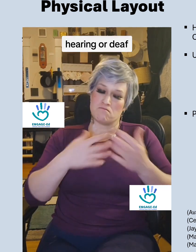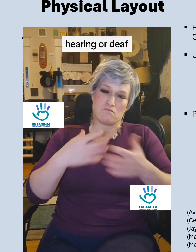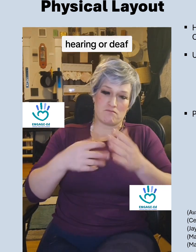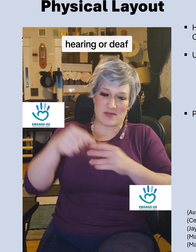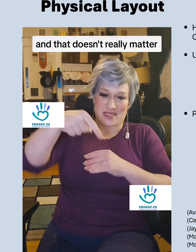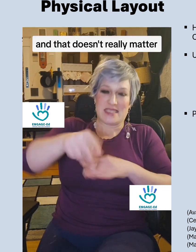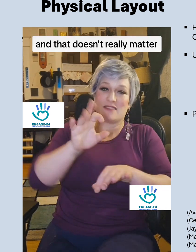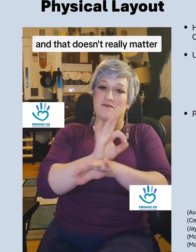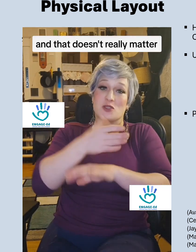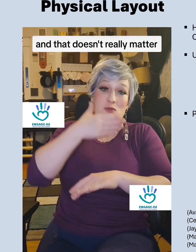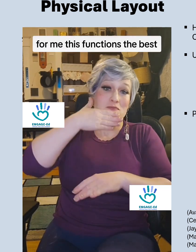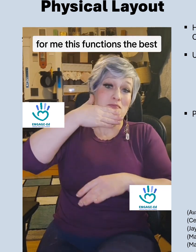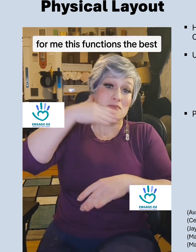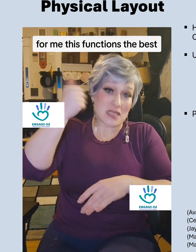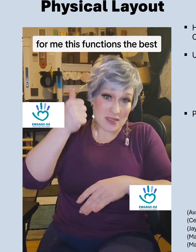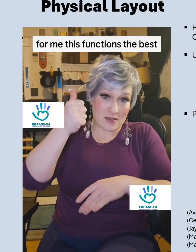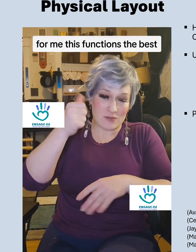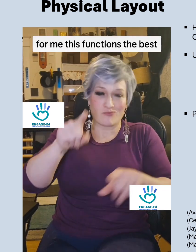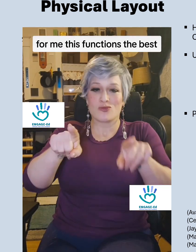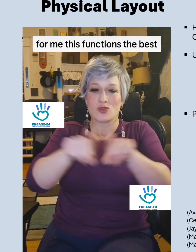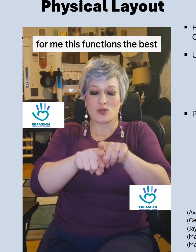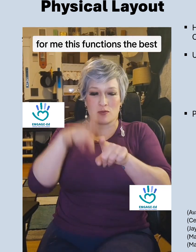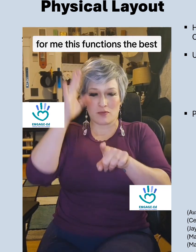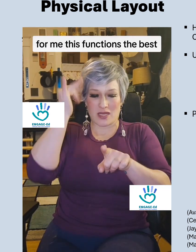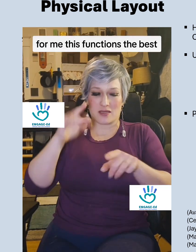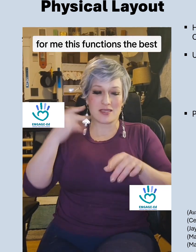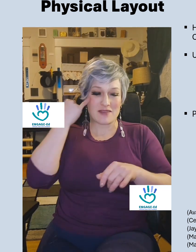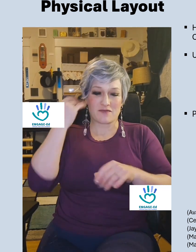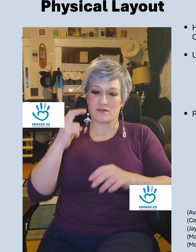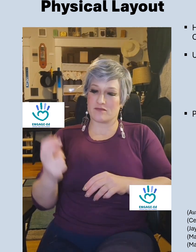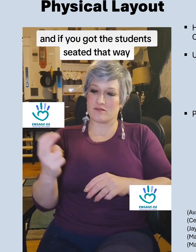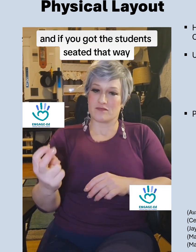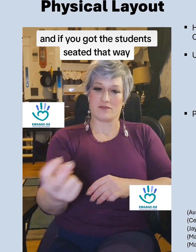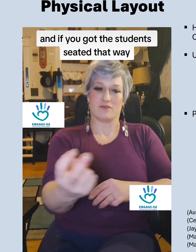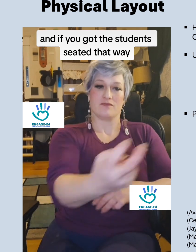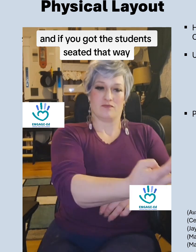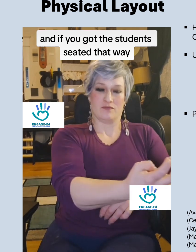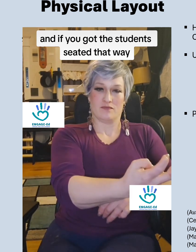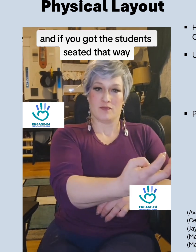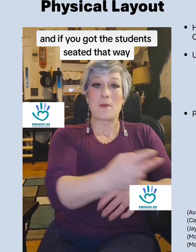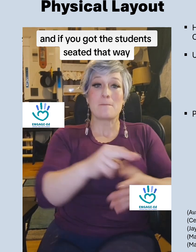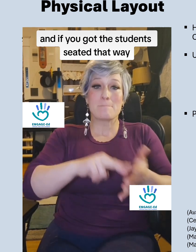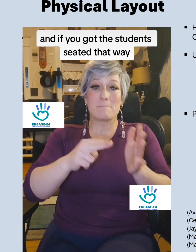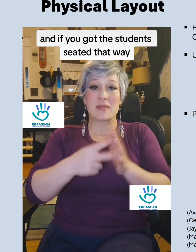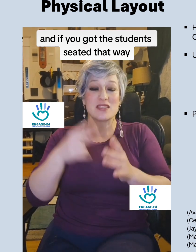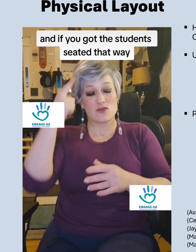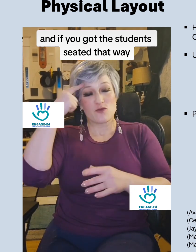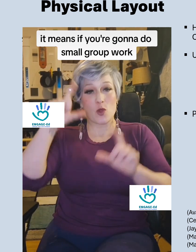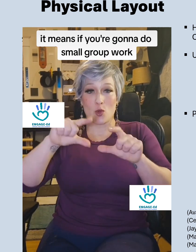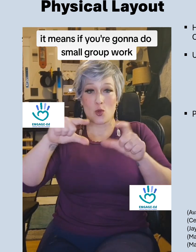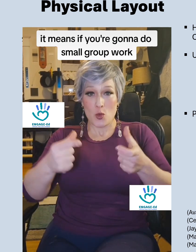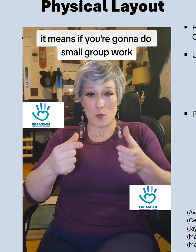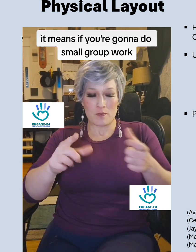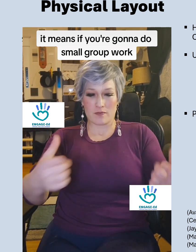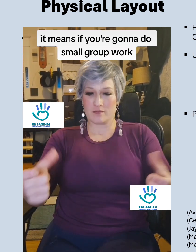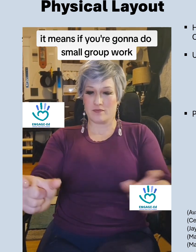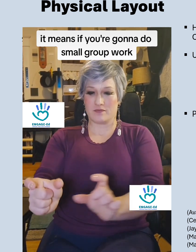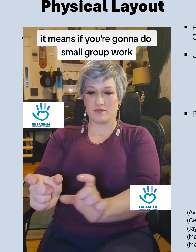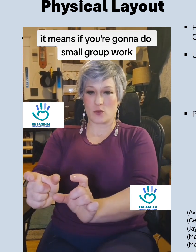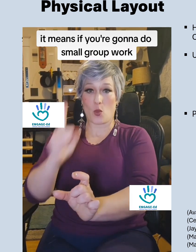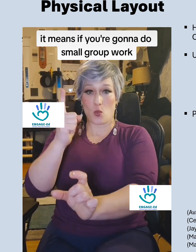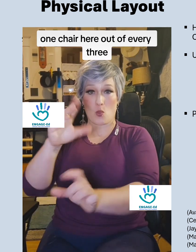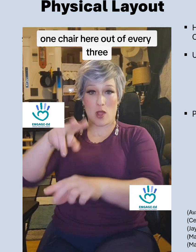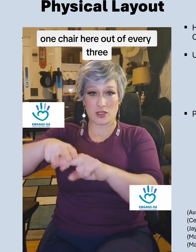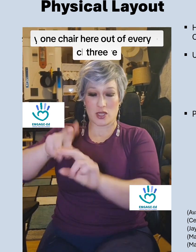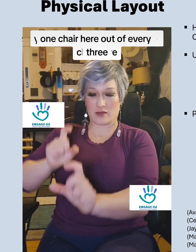hearing or deaf, and that doesn't really matter for me. This functions the best. And if you've got the students seated that way, it means if you're going to do small group